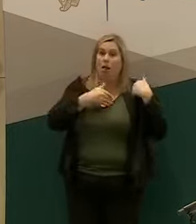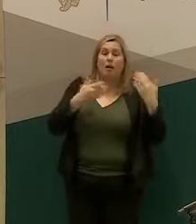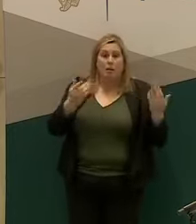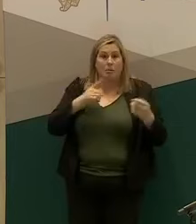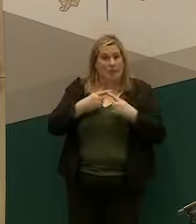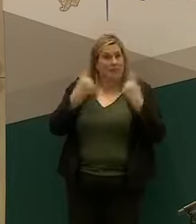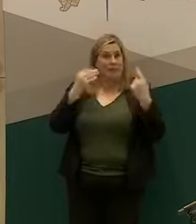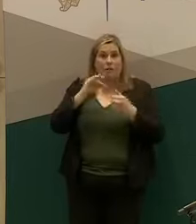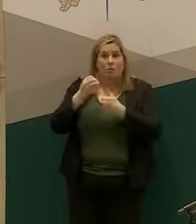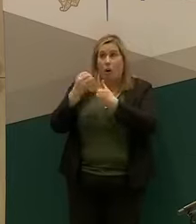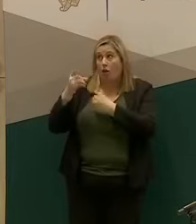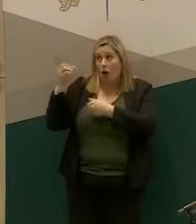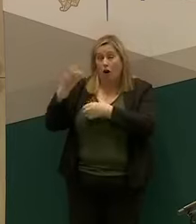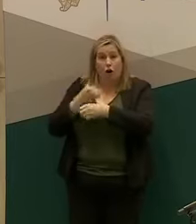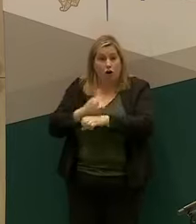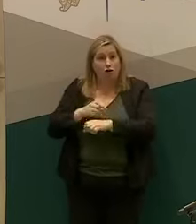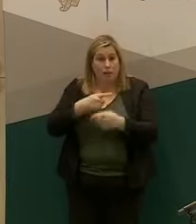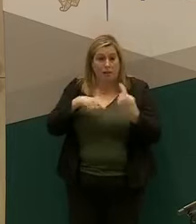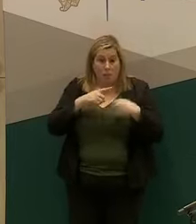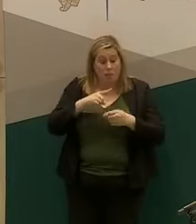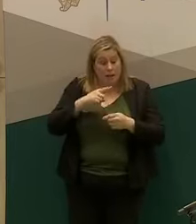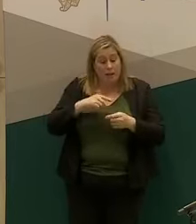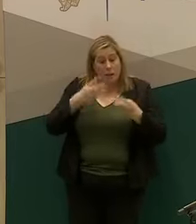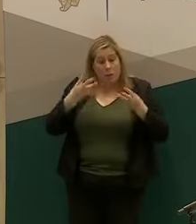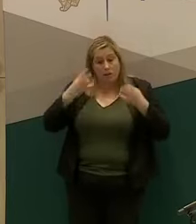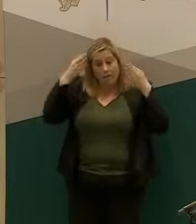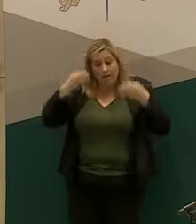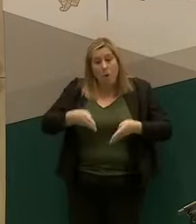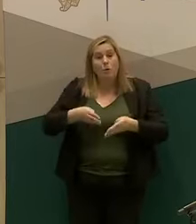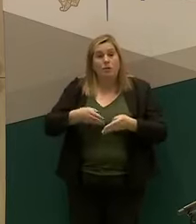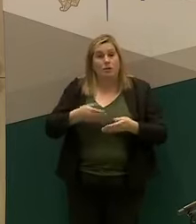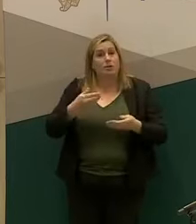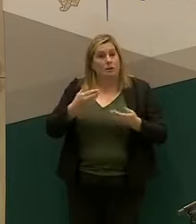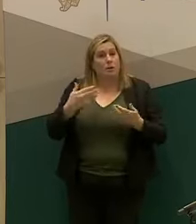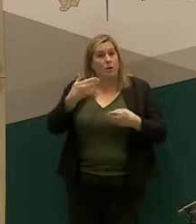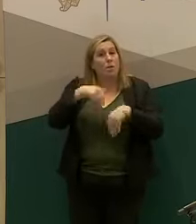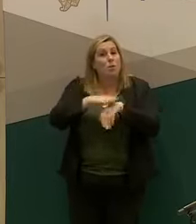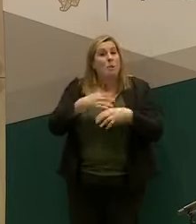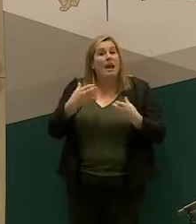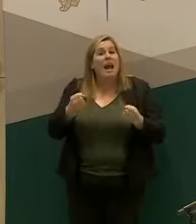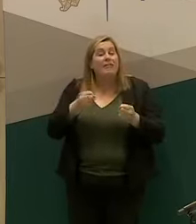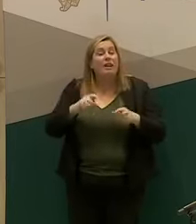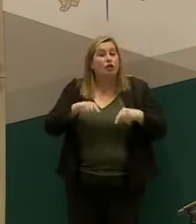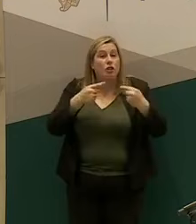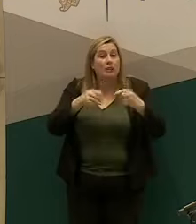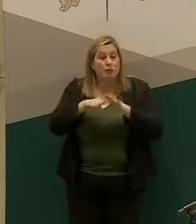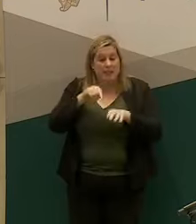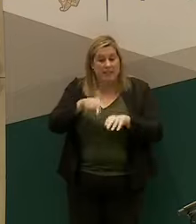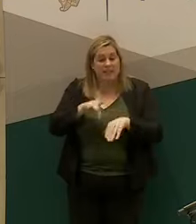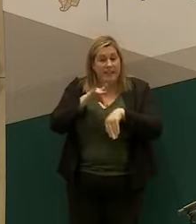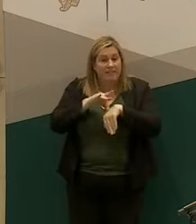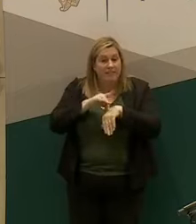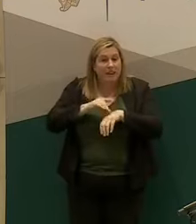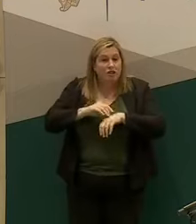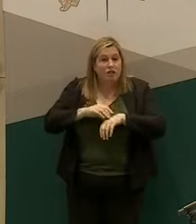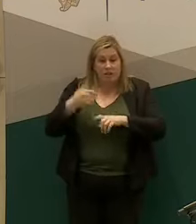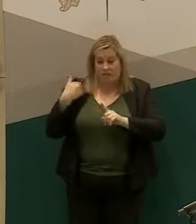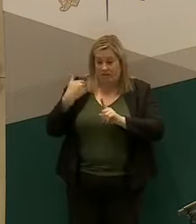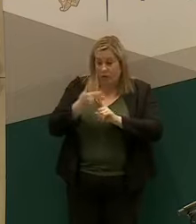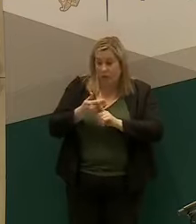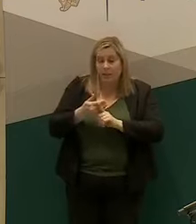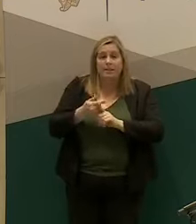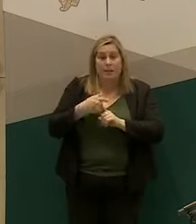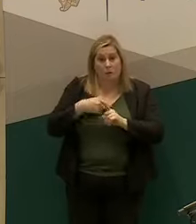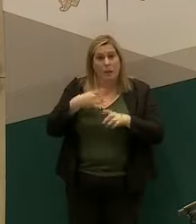countries. And it's because we want to try and focus on where we now believe we have a challenge with this infection, as we've been doing in the last number of weeks, as we've